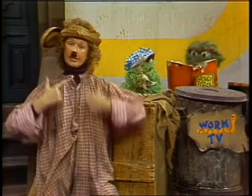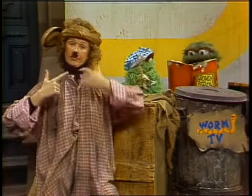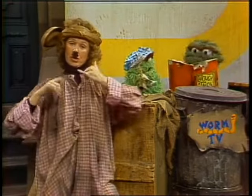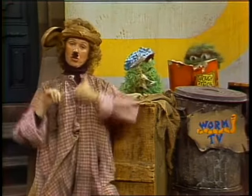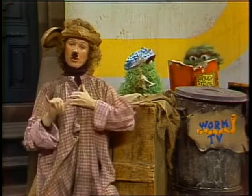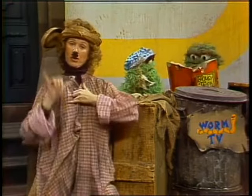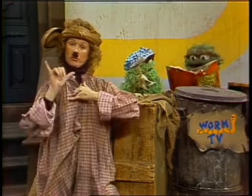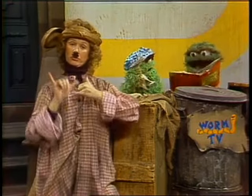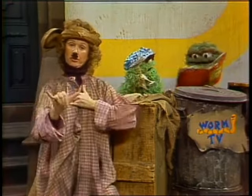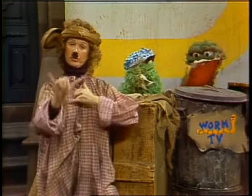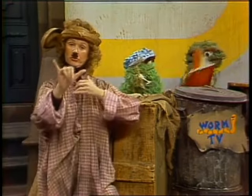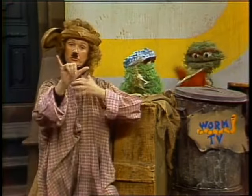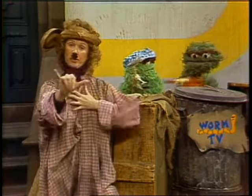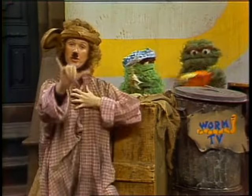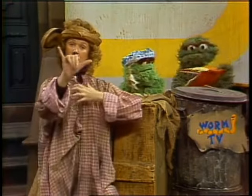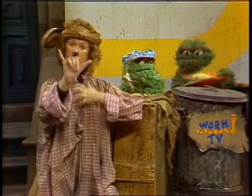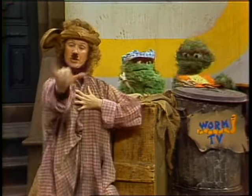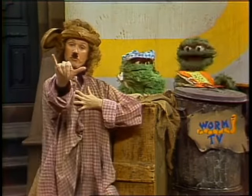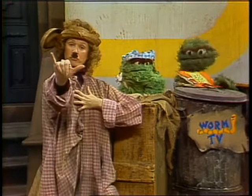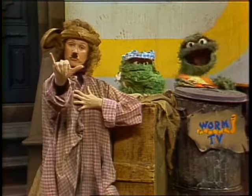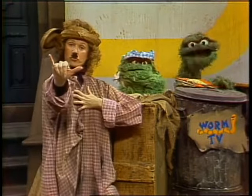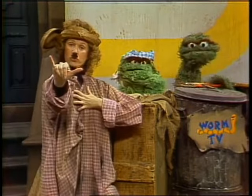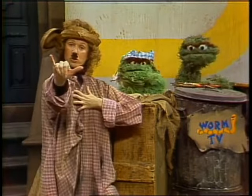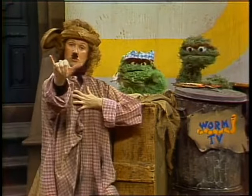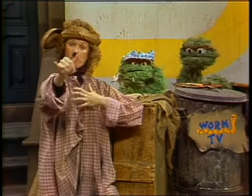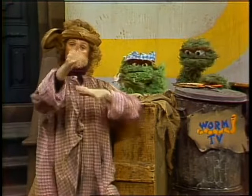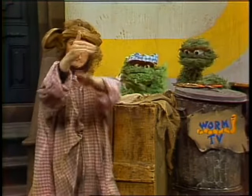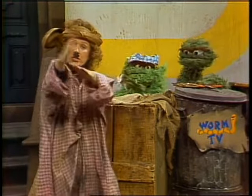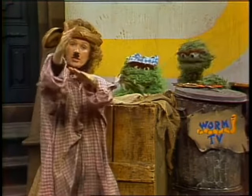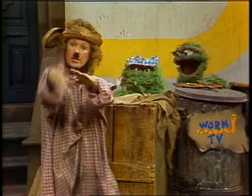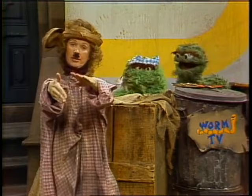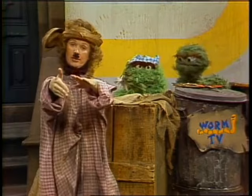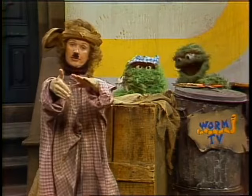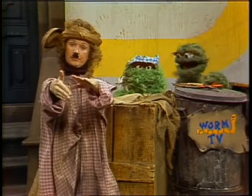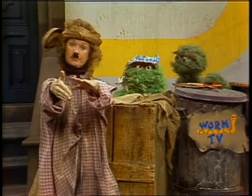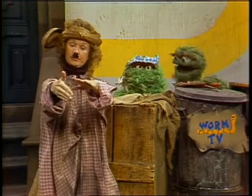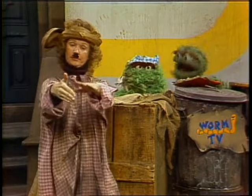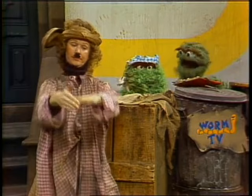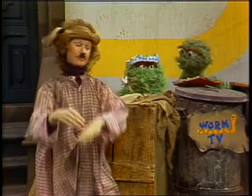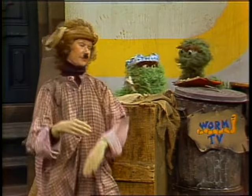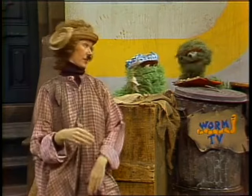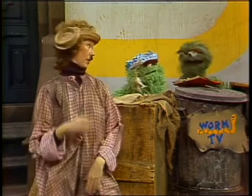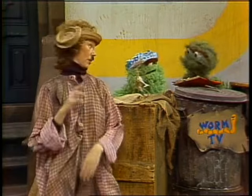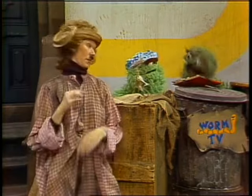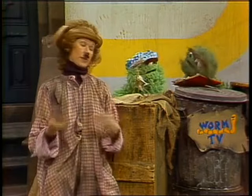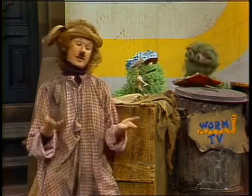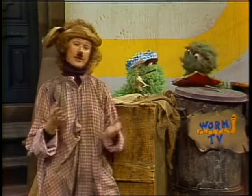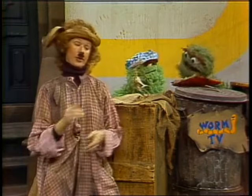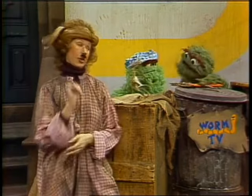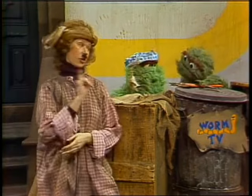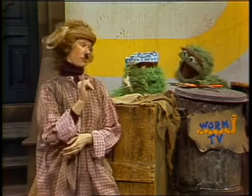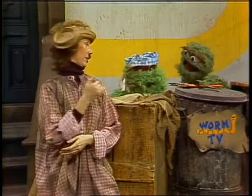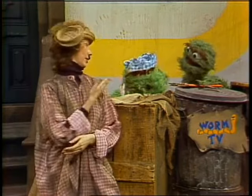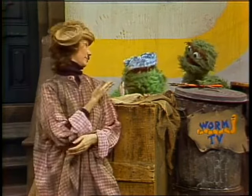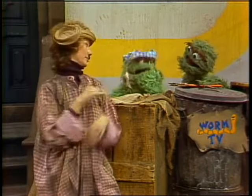ever after. The end. Well, Irvine, how did you like the story?